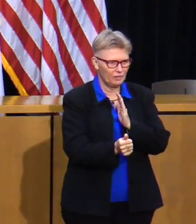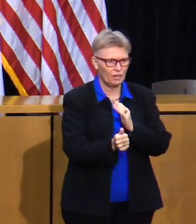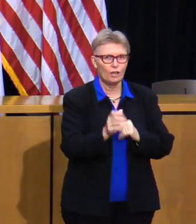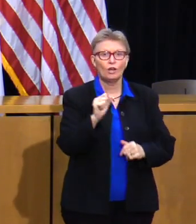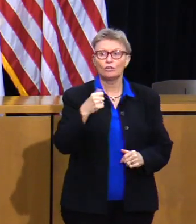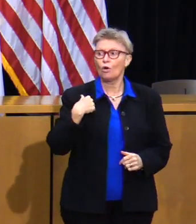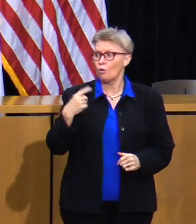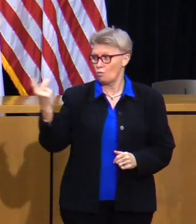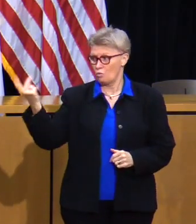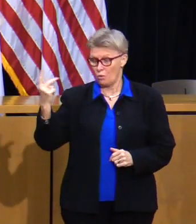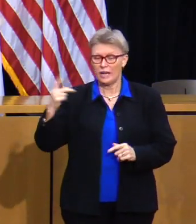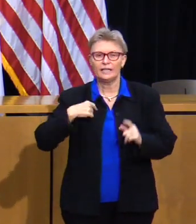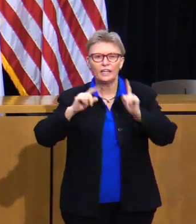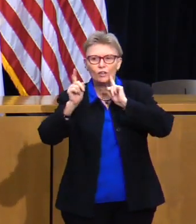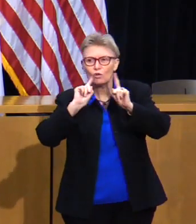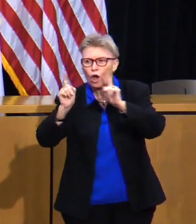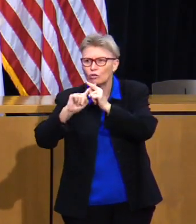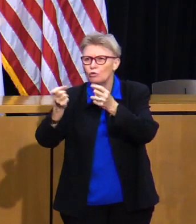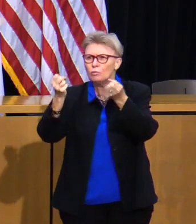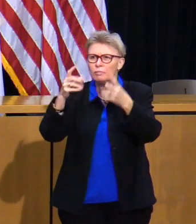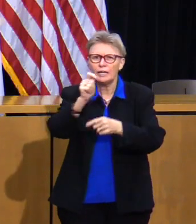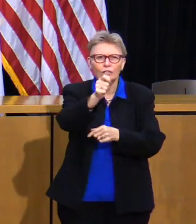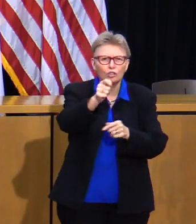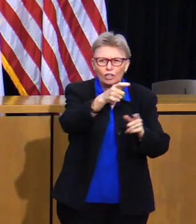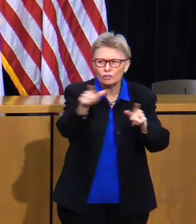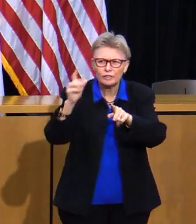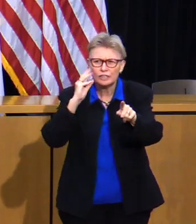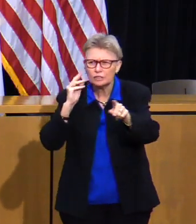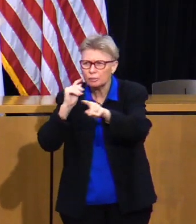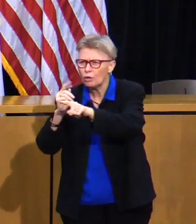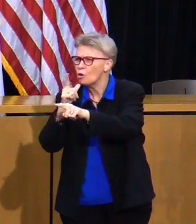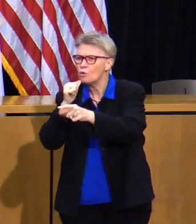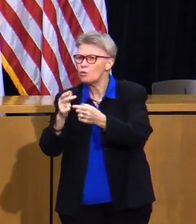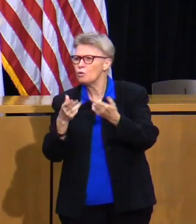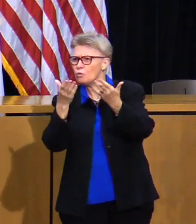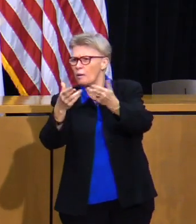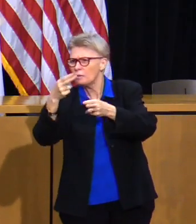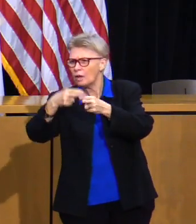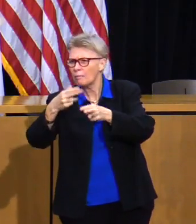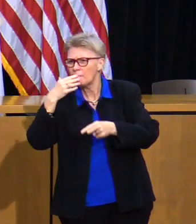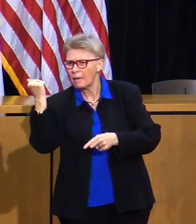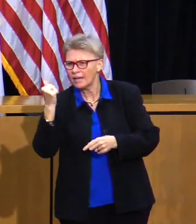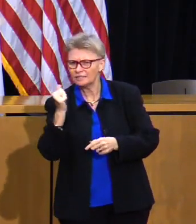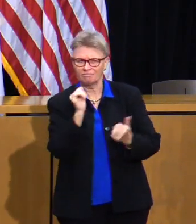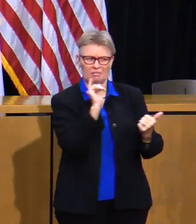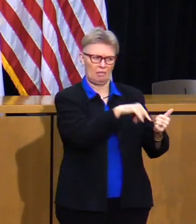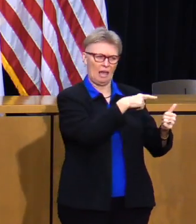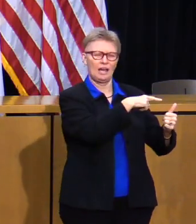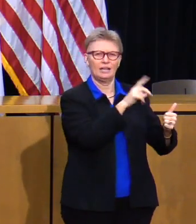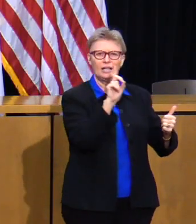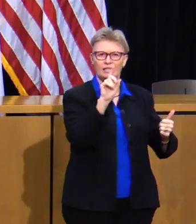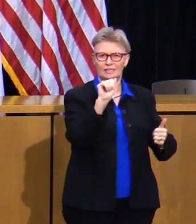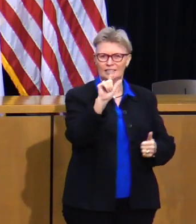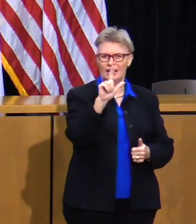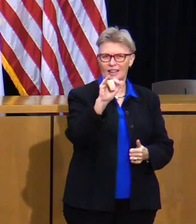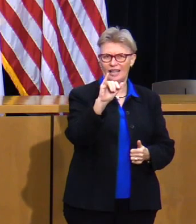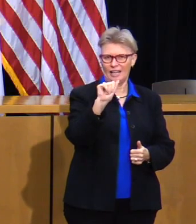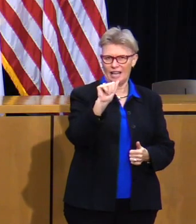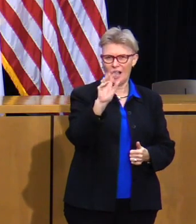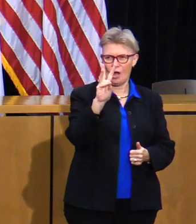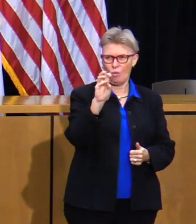uniformly support Judge Wendlandt. Her colleagues and those who've appeared before her describe her as